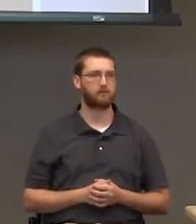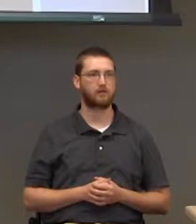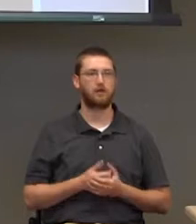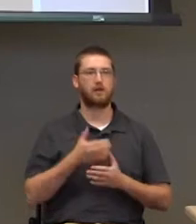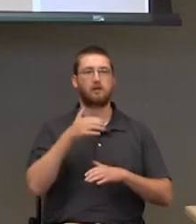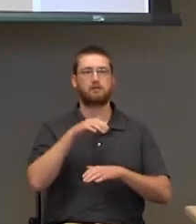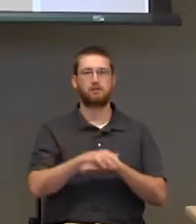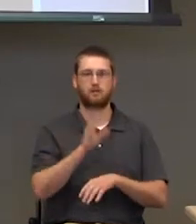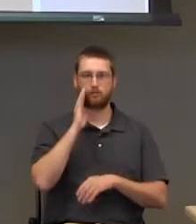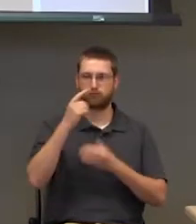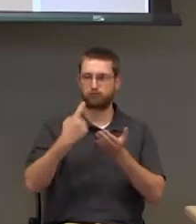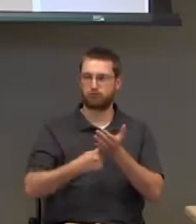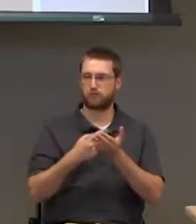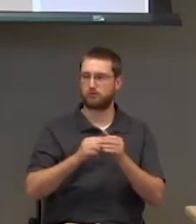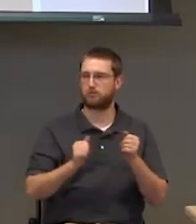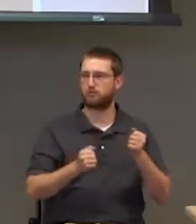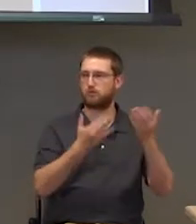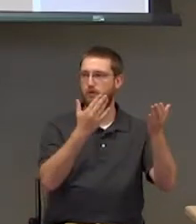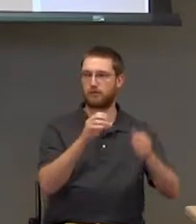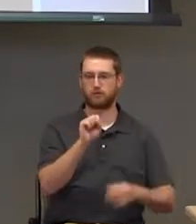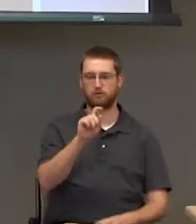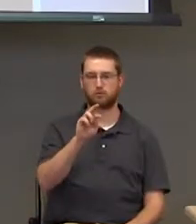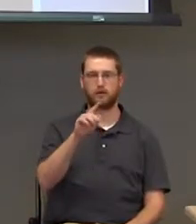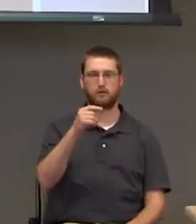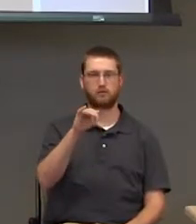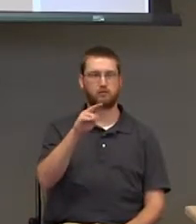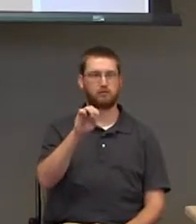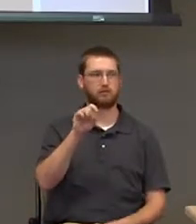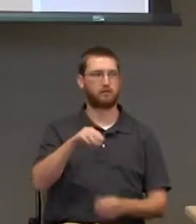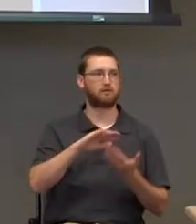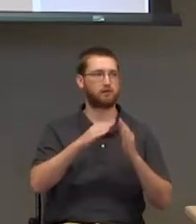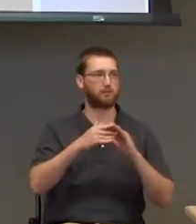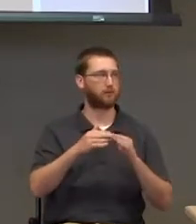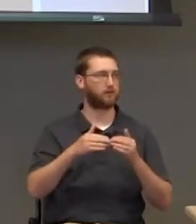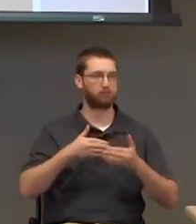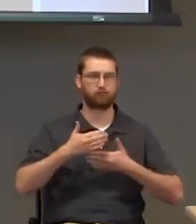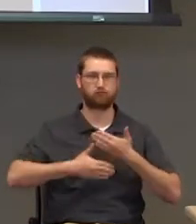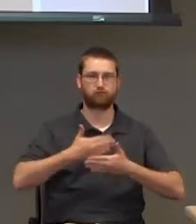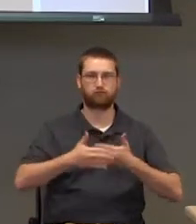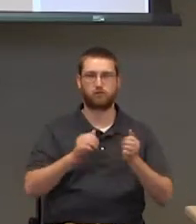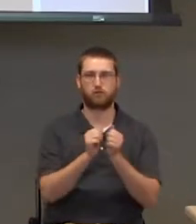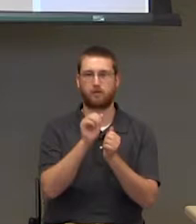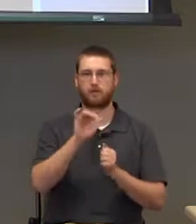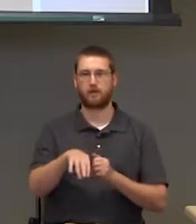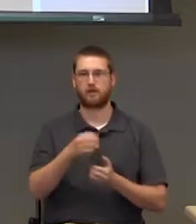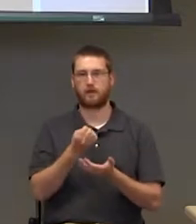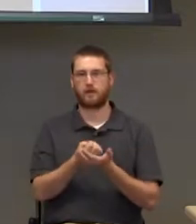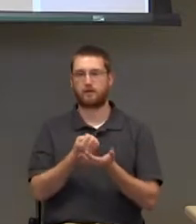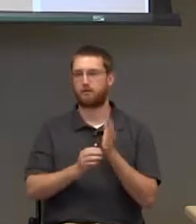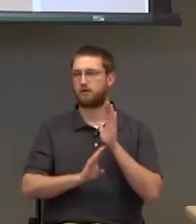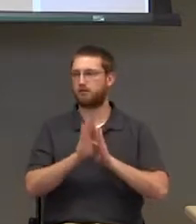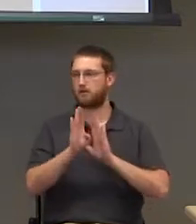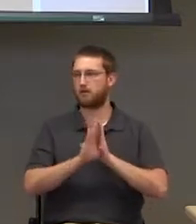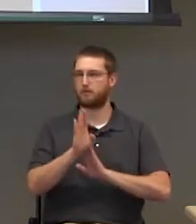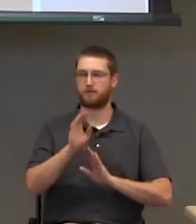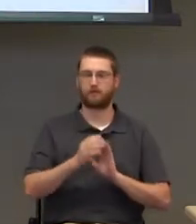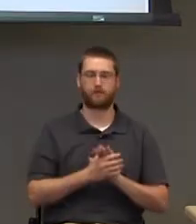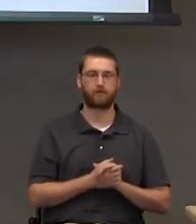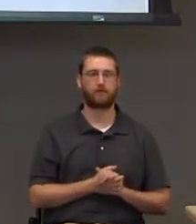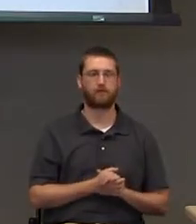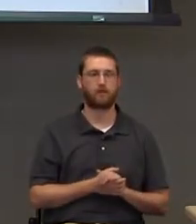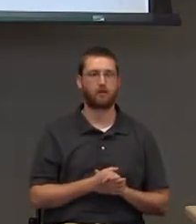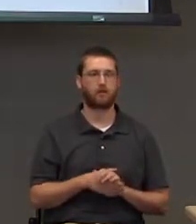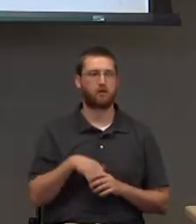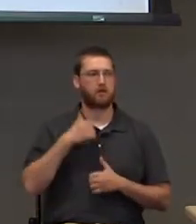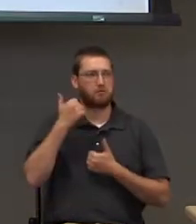some recommended strategies for this community to move forward with its economic development. If you remember from the last time I was here in